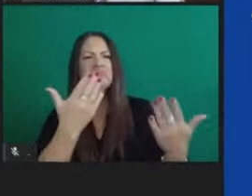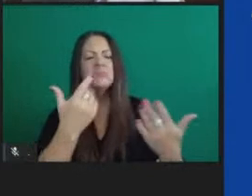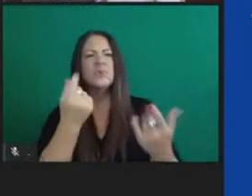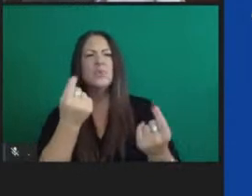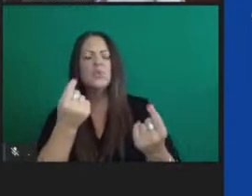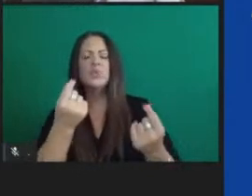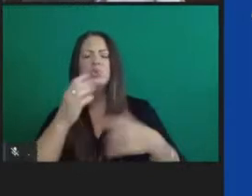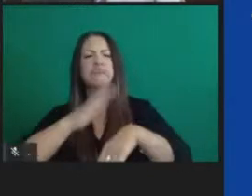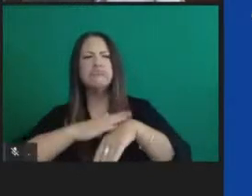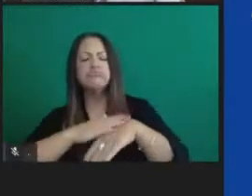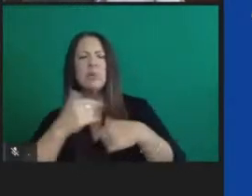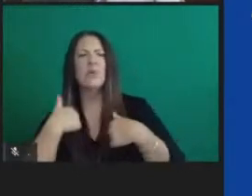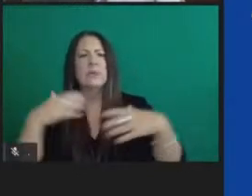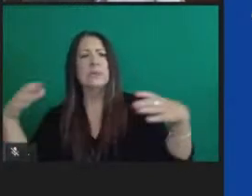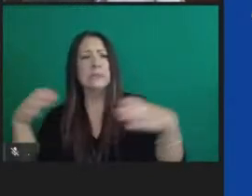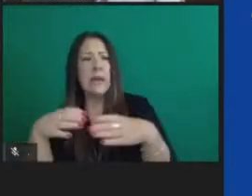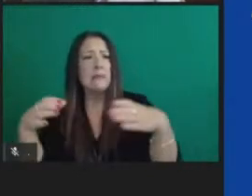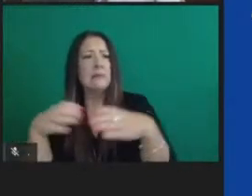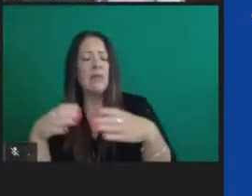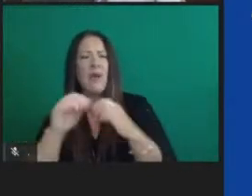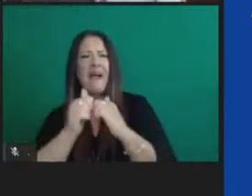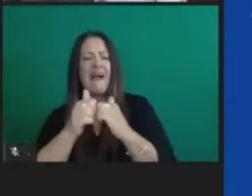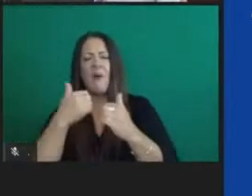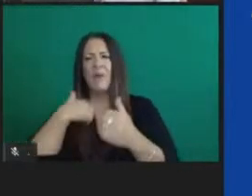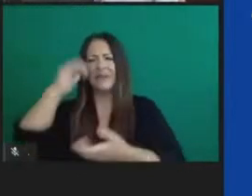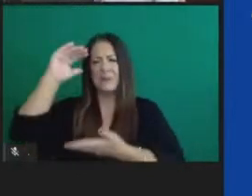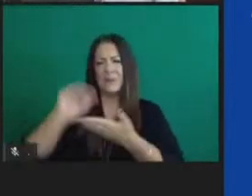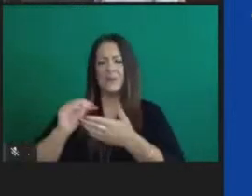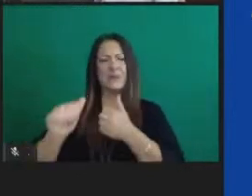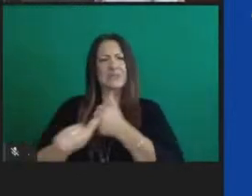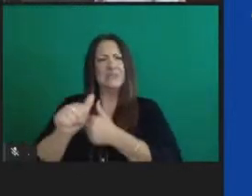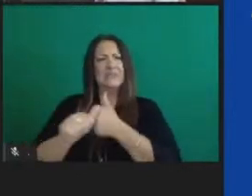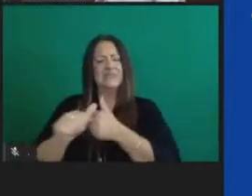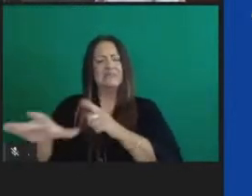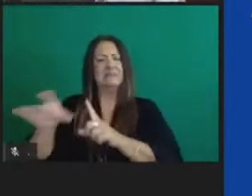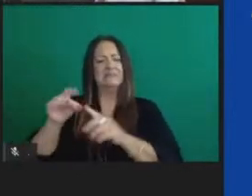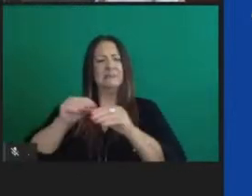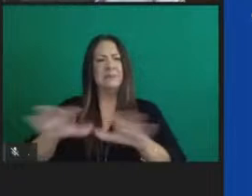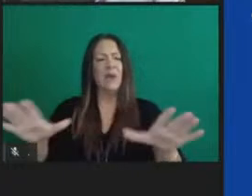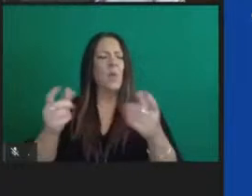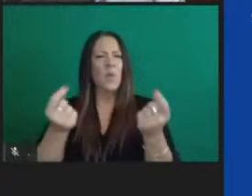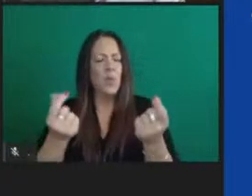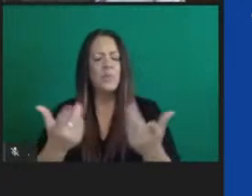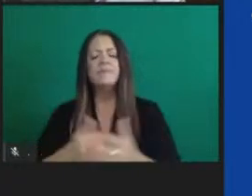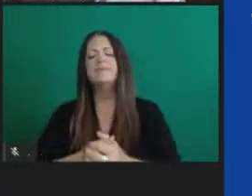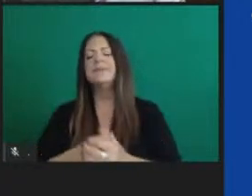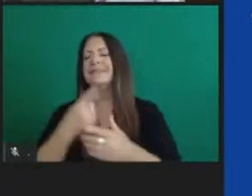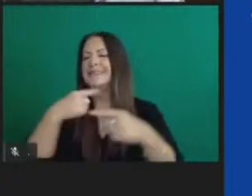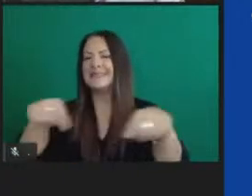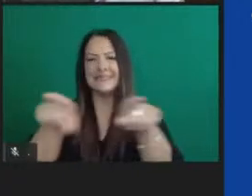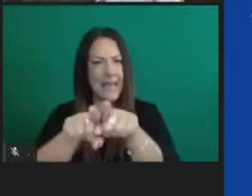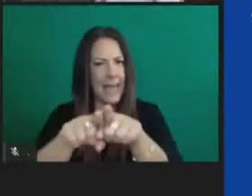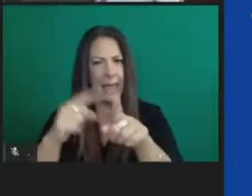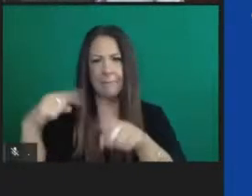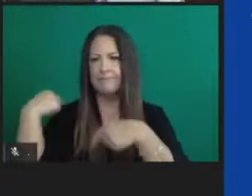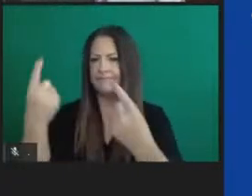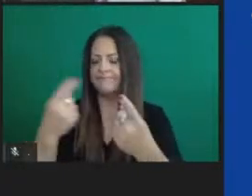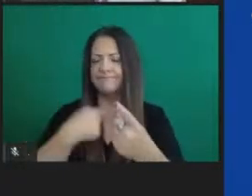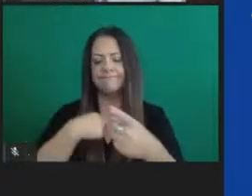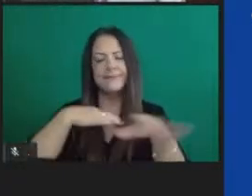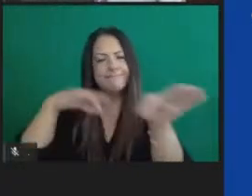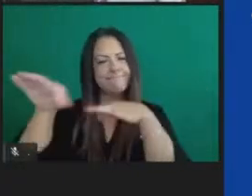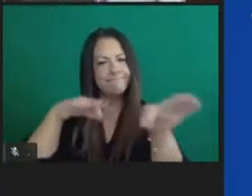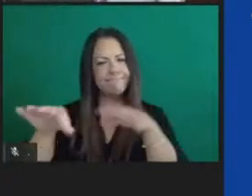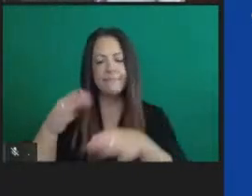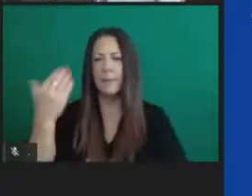small gatherings, really ways to reduce risk. That guidance added some of the same old that we've been talking about,